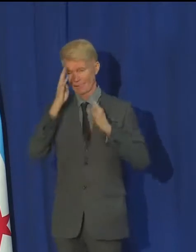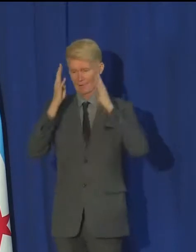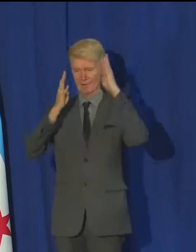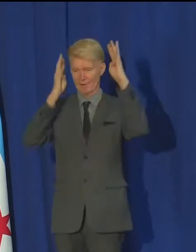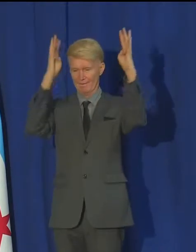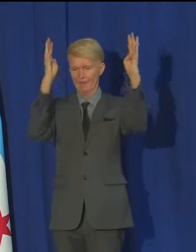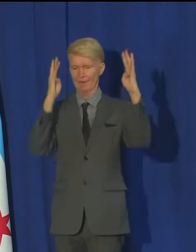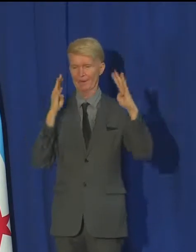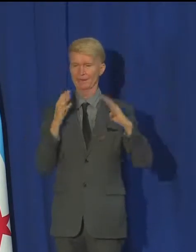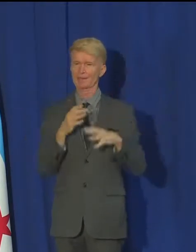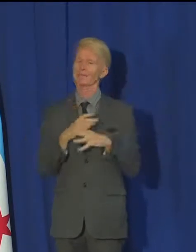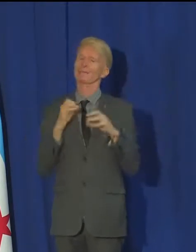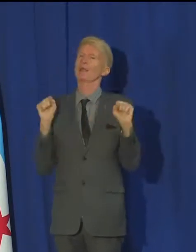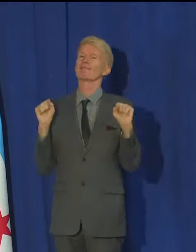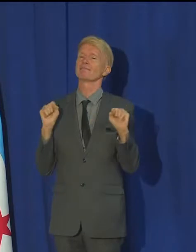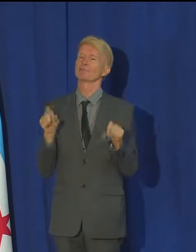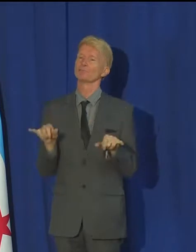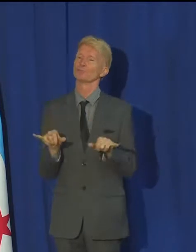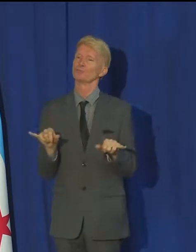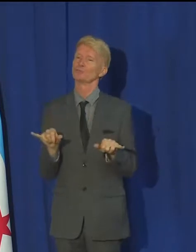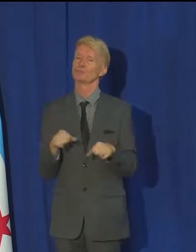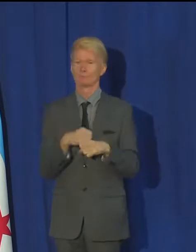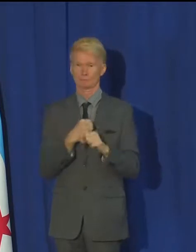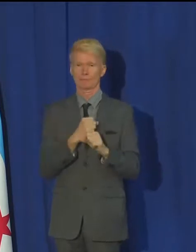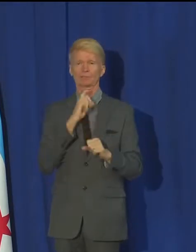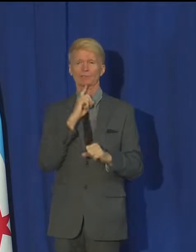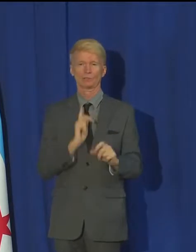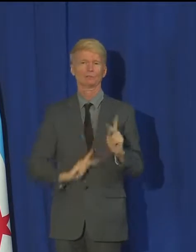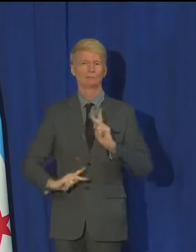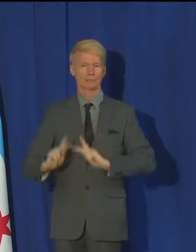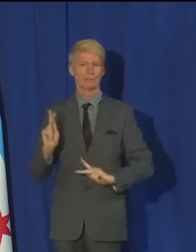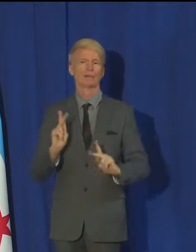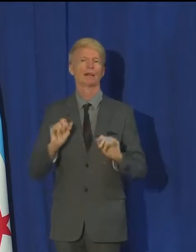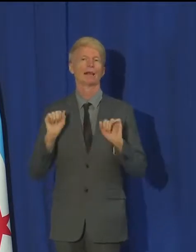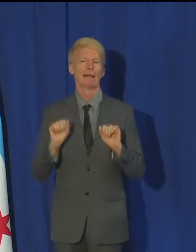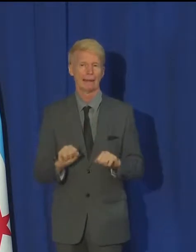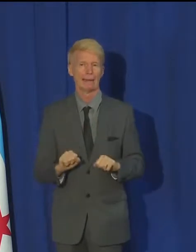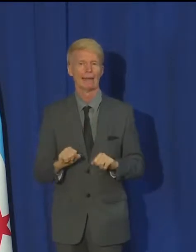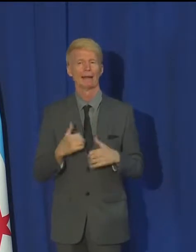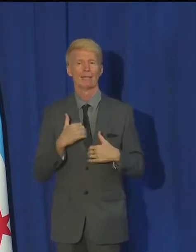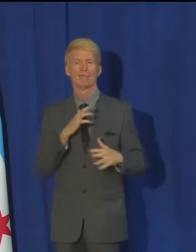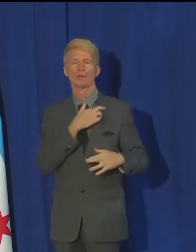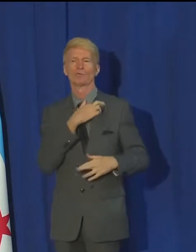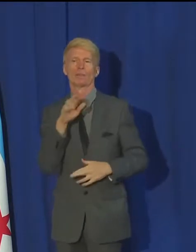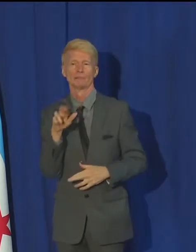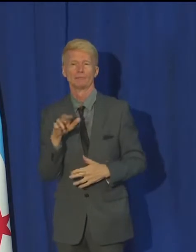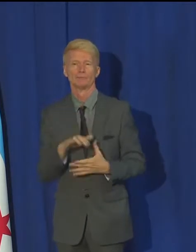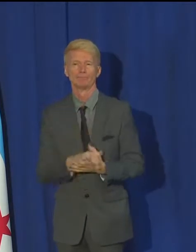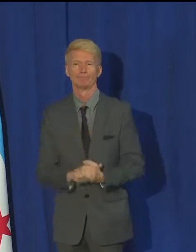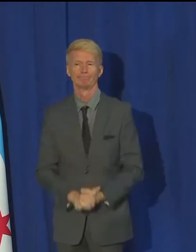creatively, but as safely as possible, ensure people are able to practice religion.